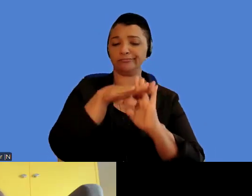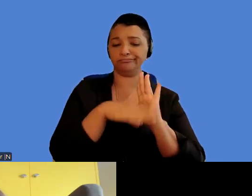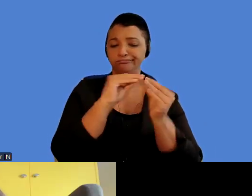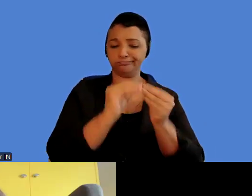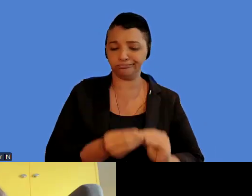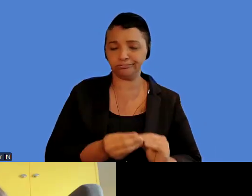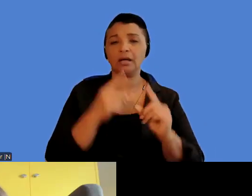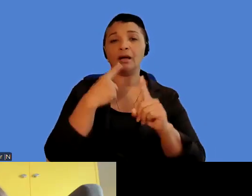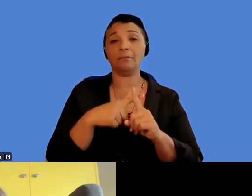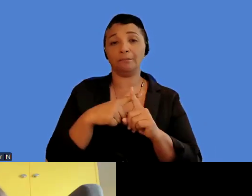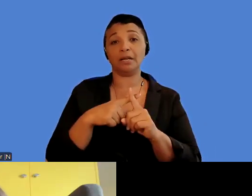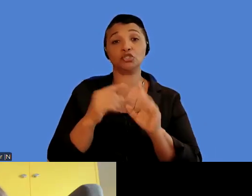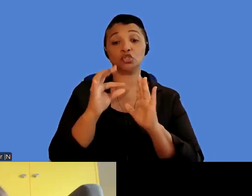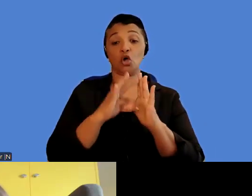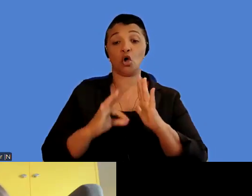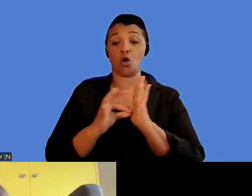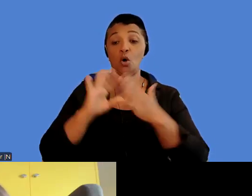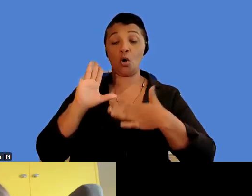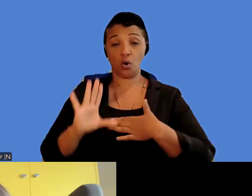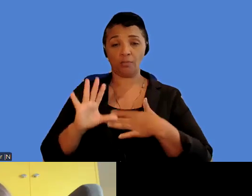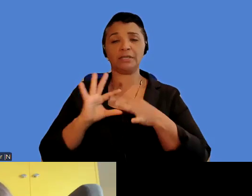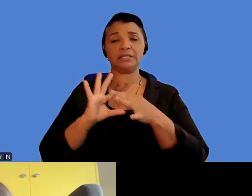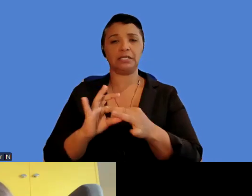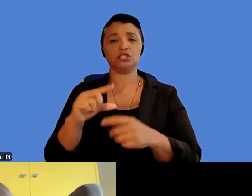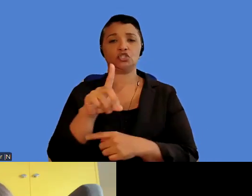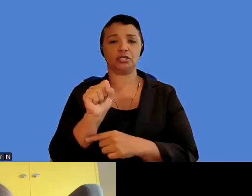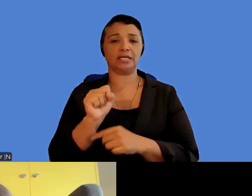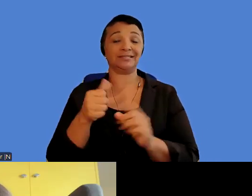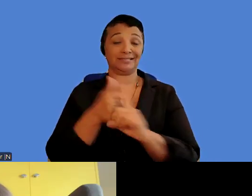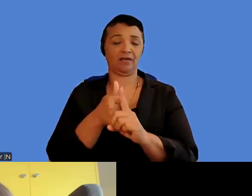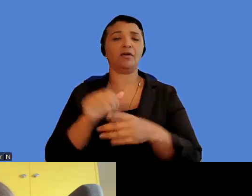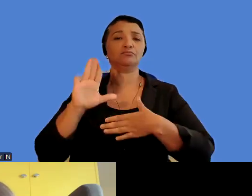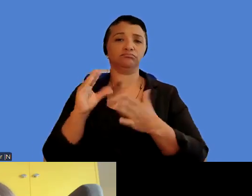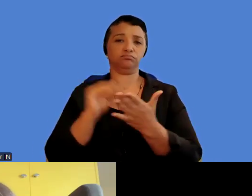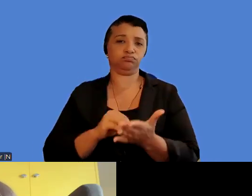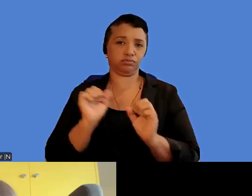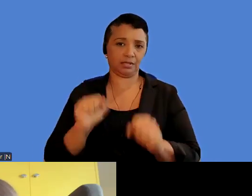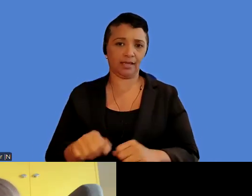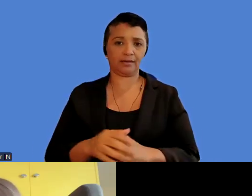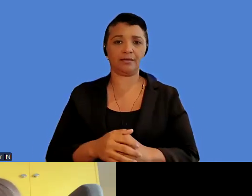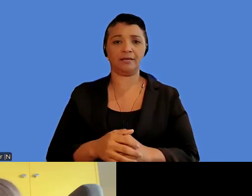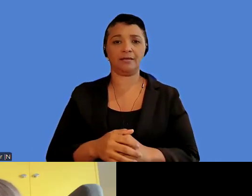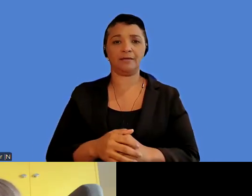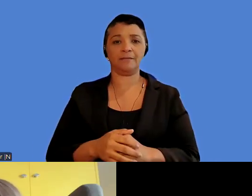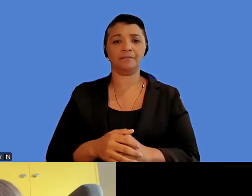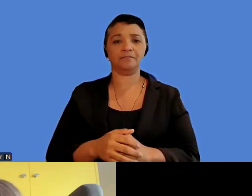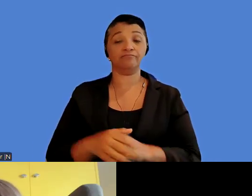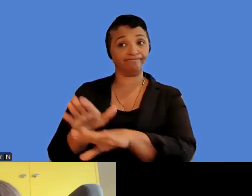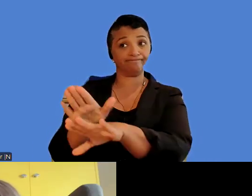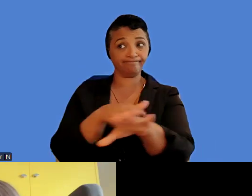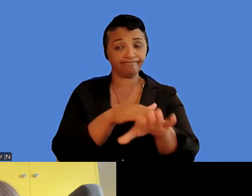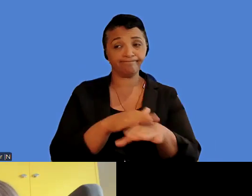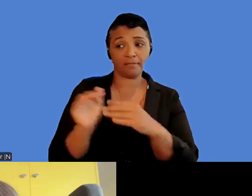commitments, of course, last long beyond the Global Disability Summit itself, and are a way to hold these organisations to